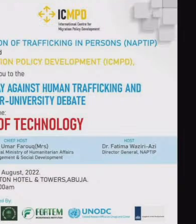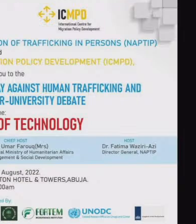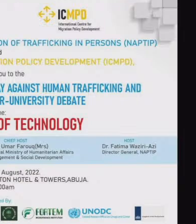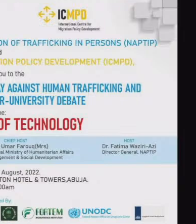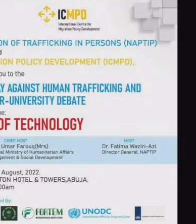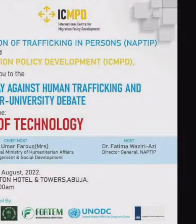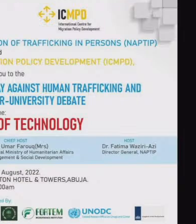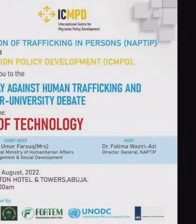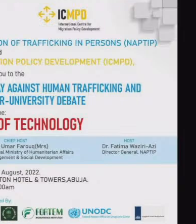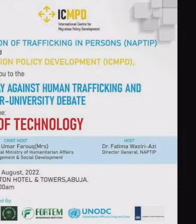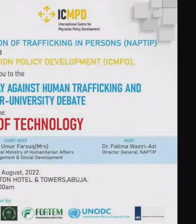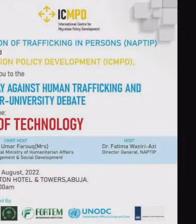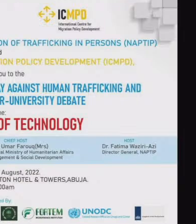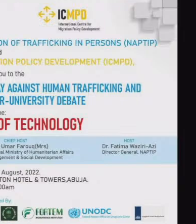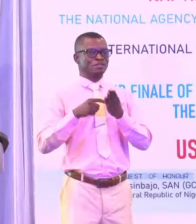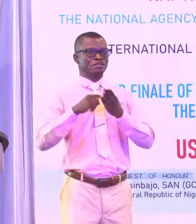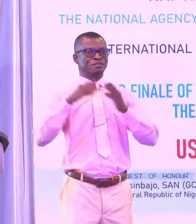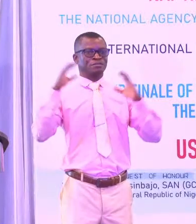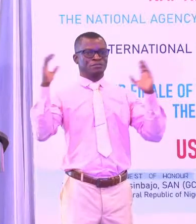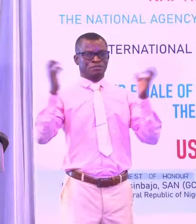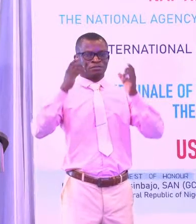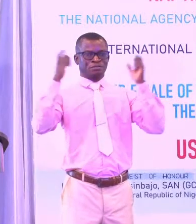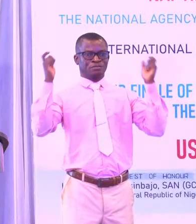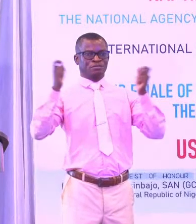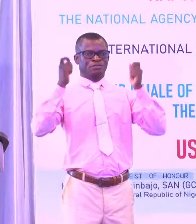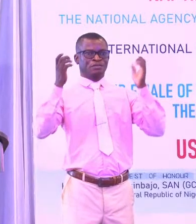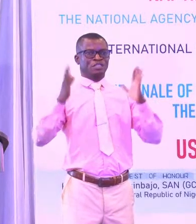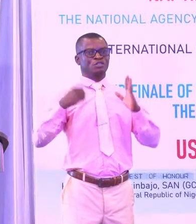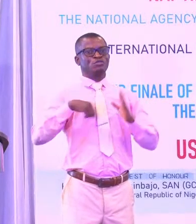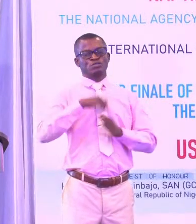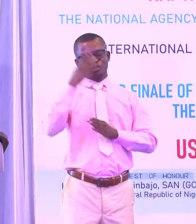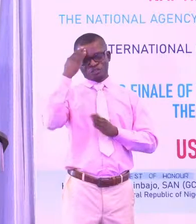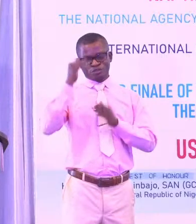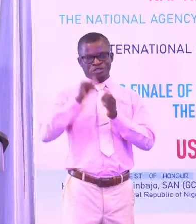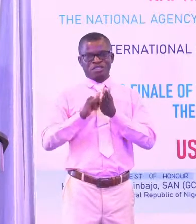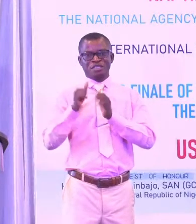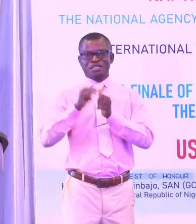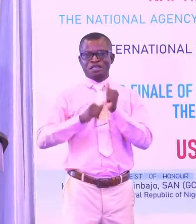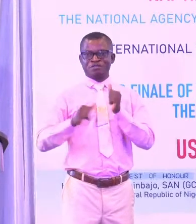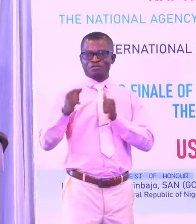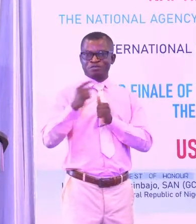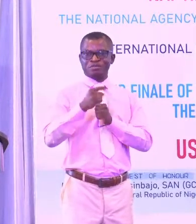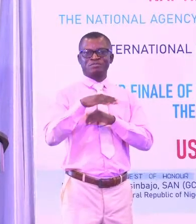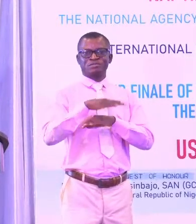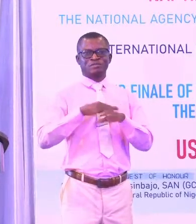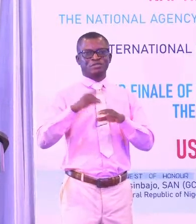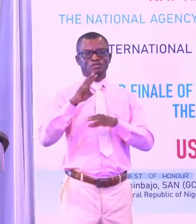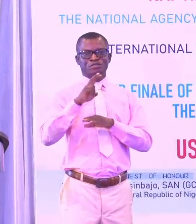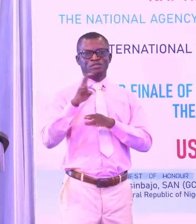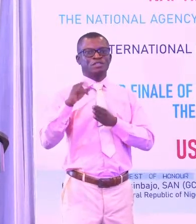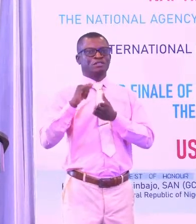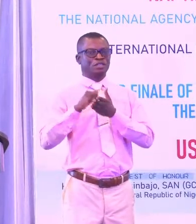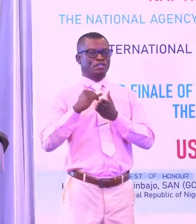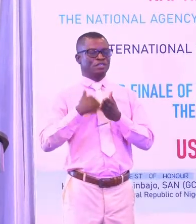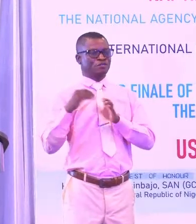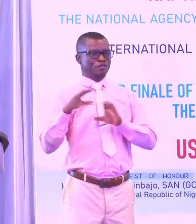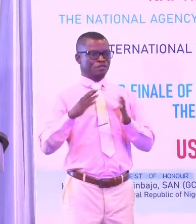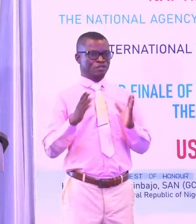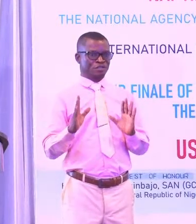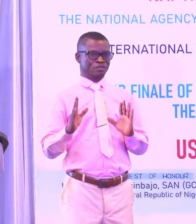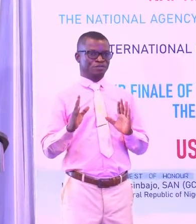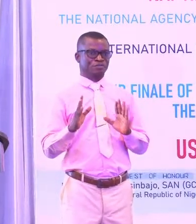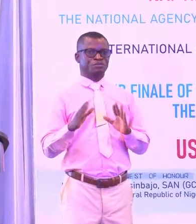as snappy as possible. We know that everybody here is busy and needs to go back to whatever it is that they were doing.